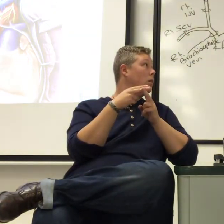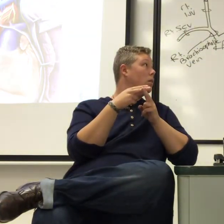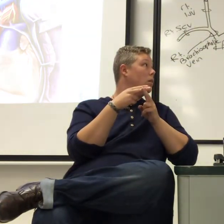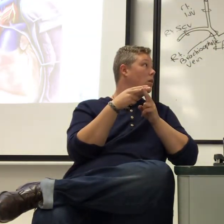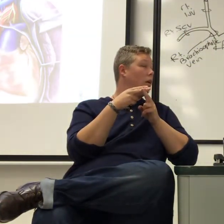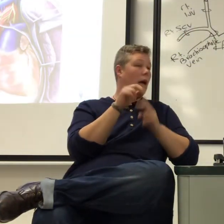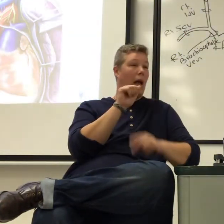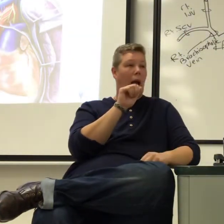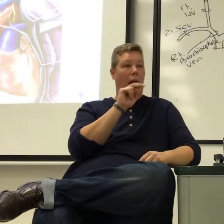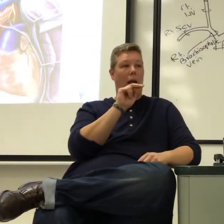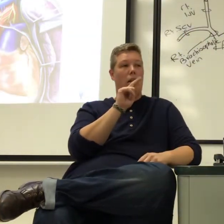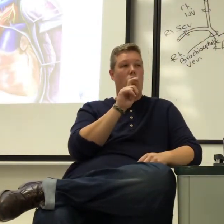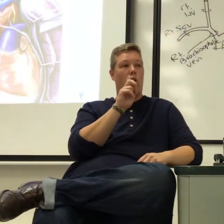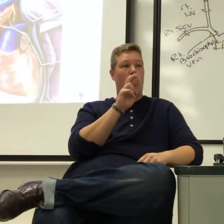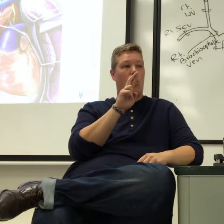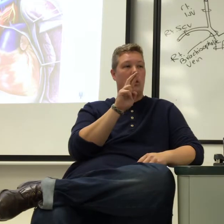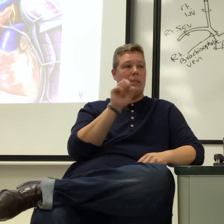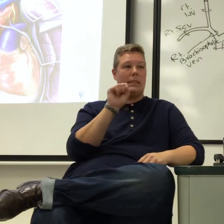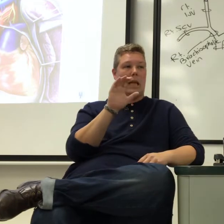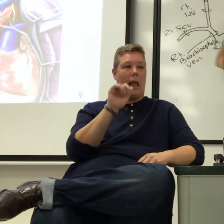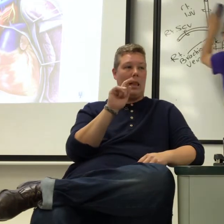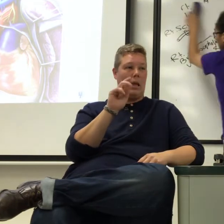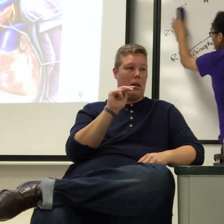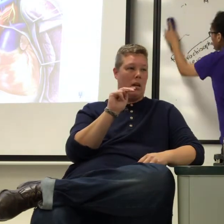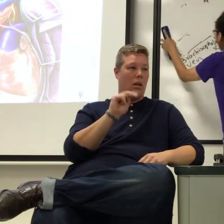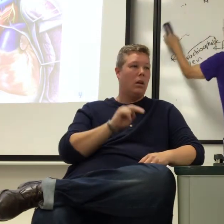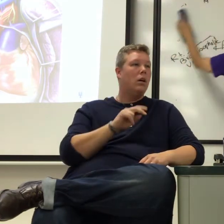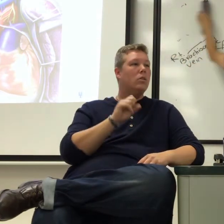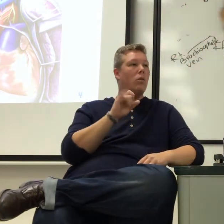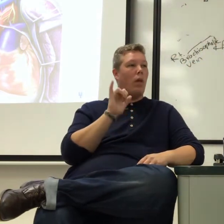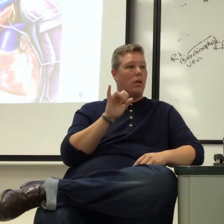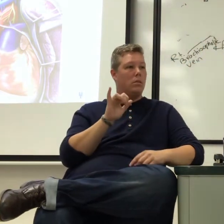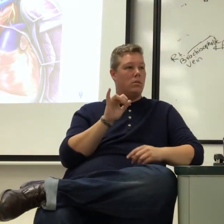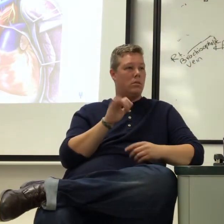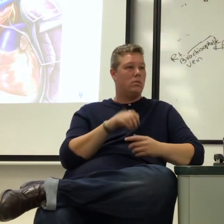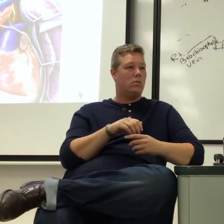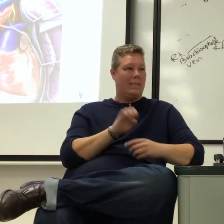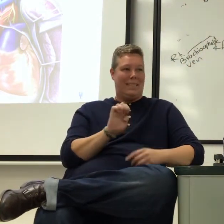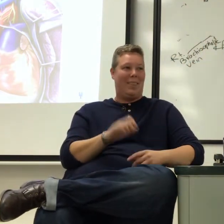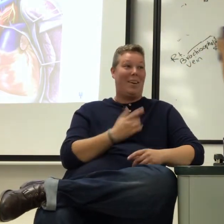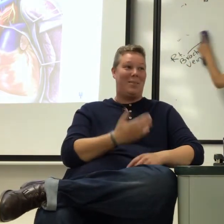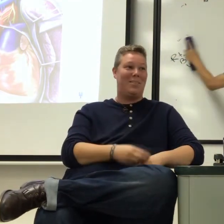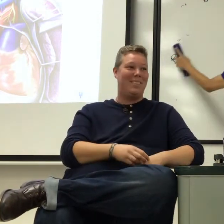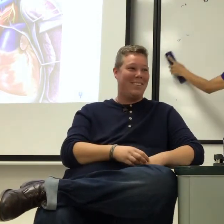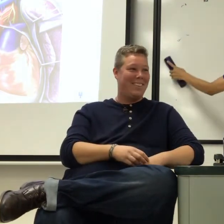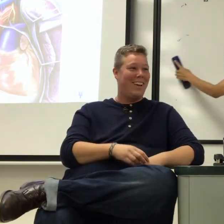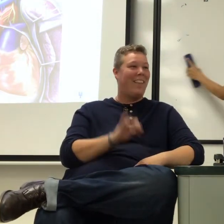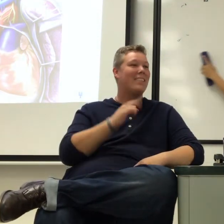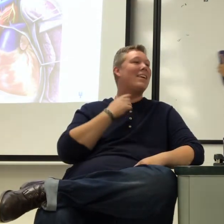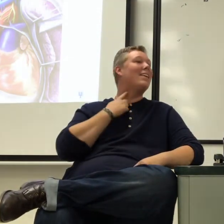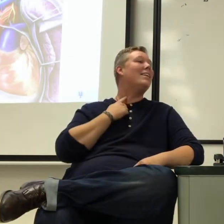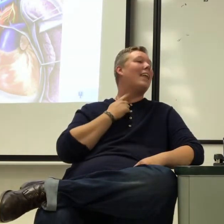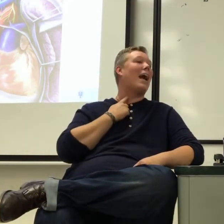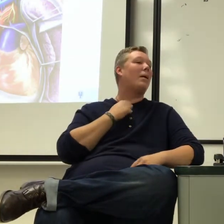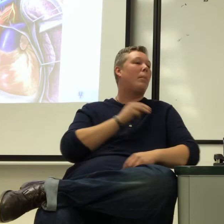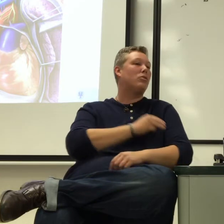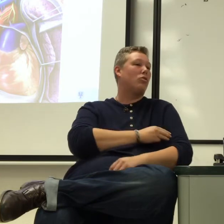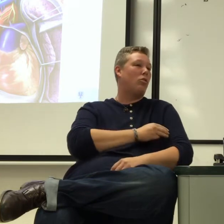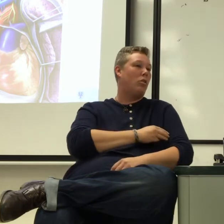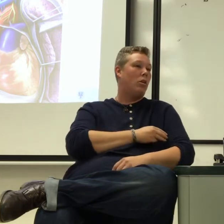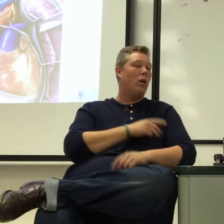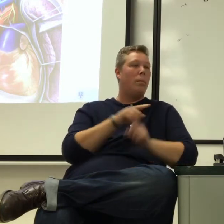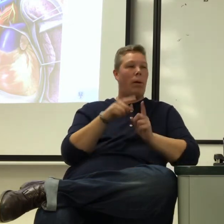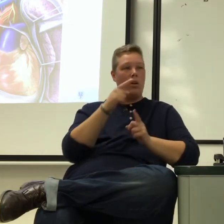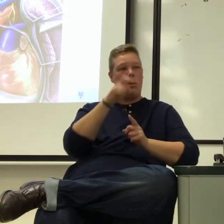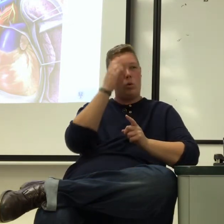The anterior scalene? The anterior scalene is a neck muscle. But I want you to know it because the